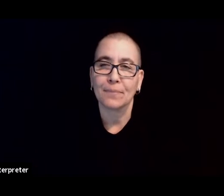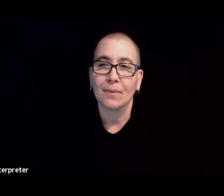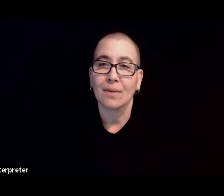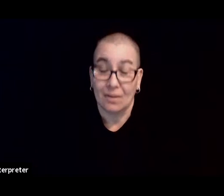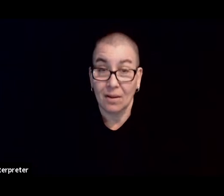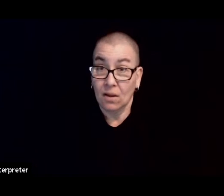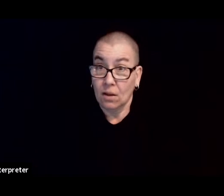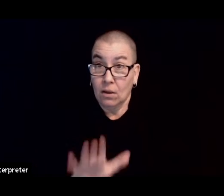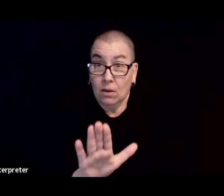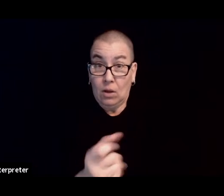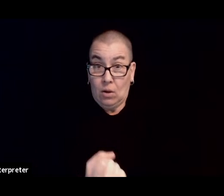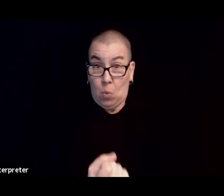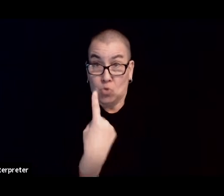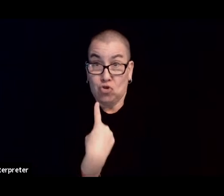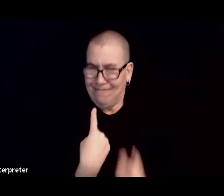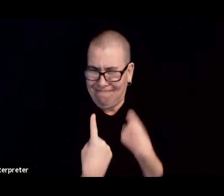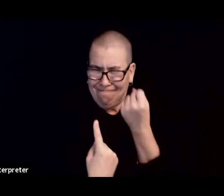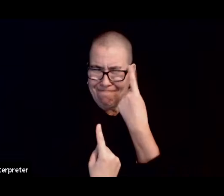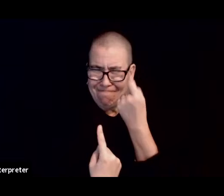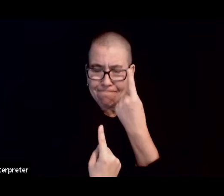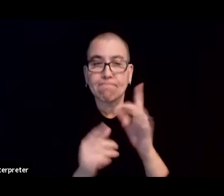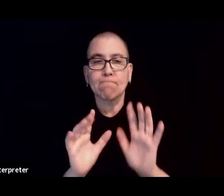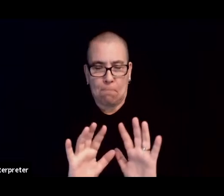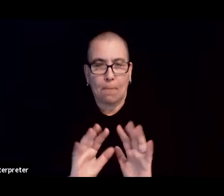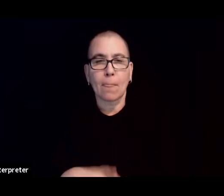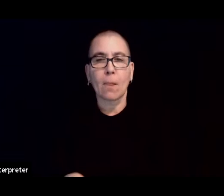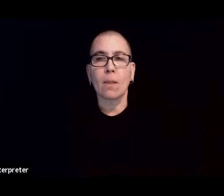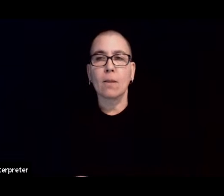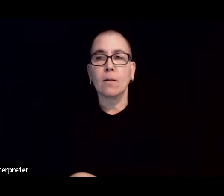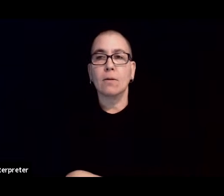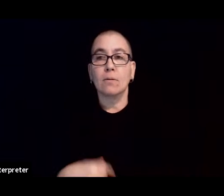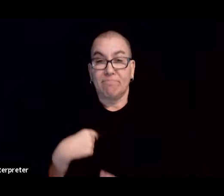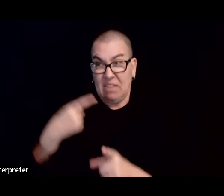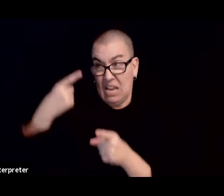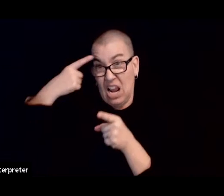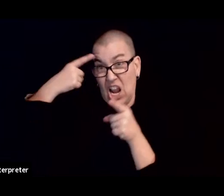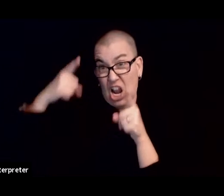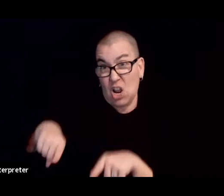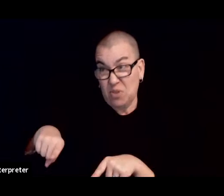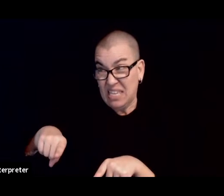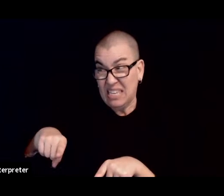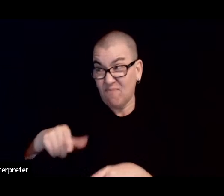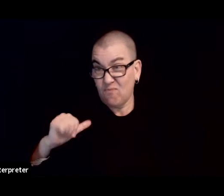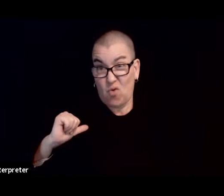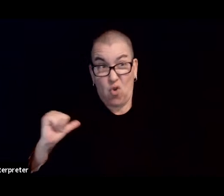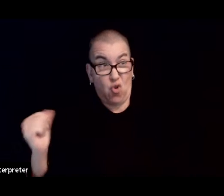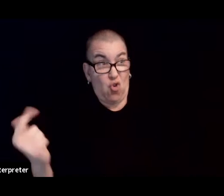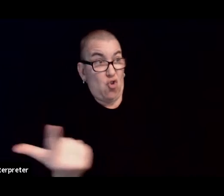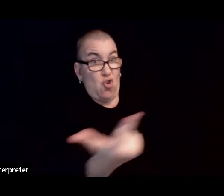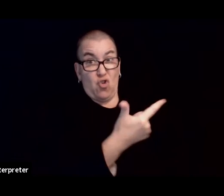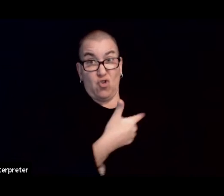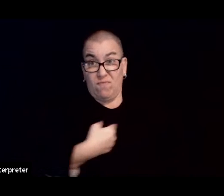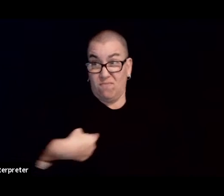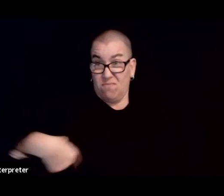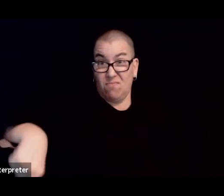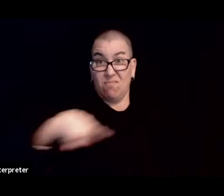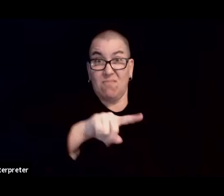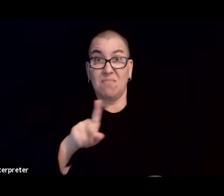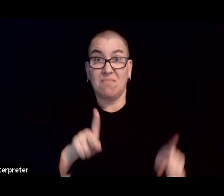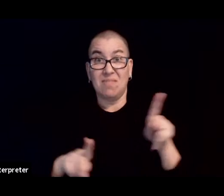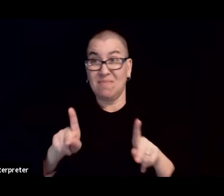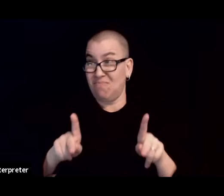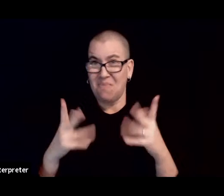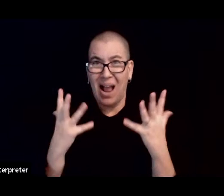that, we surely agree with all the providers that want to go vaccinate all the frontline healthcare workers,